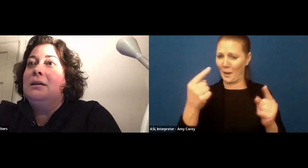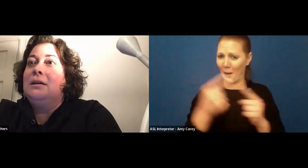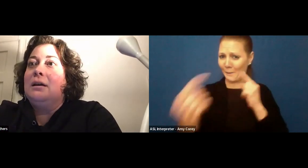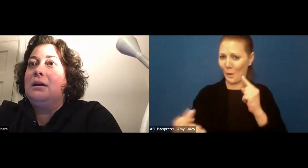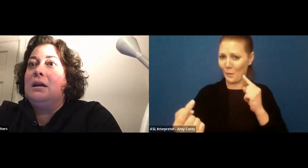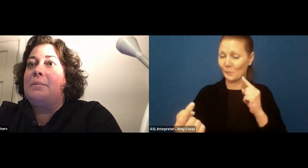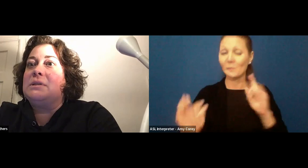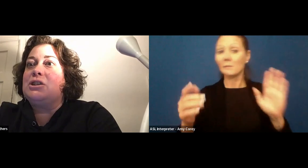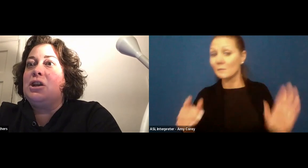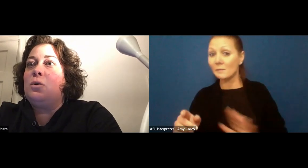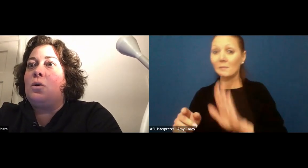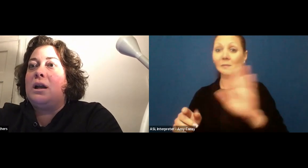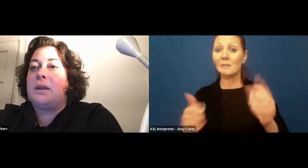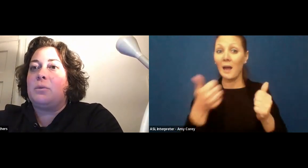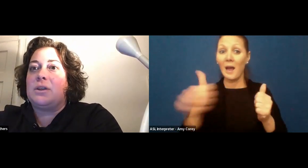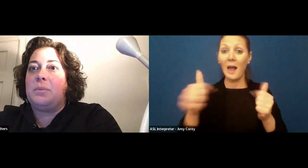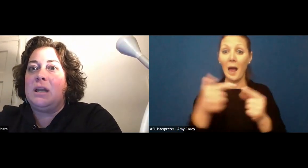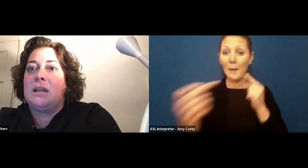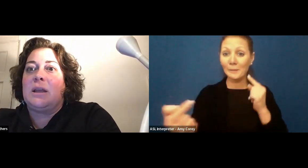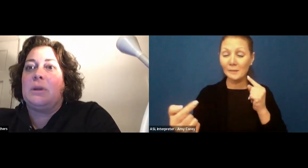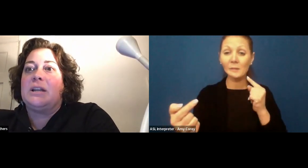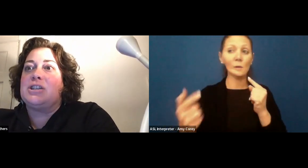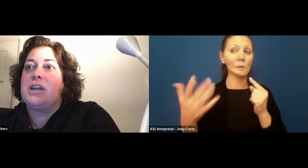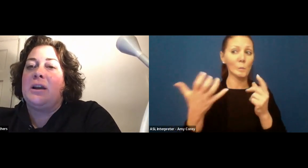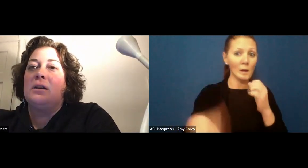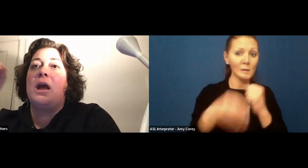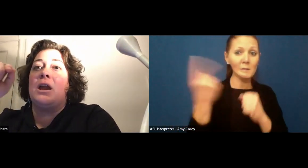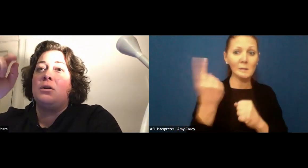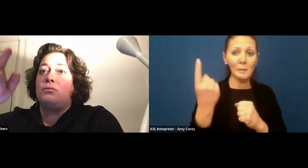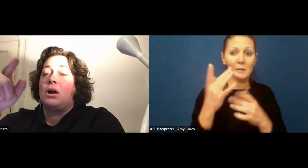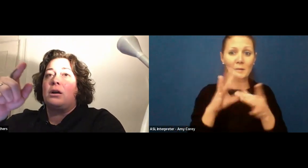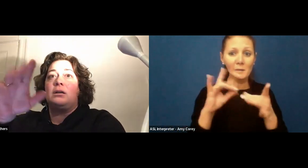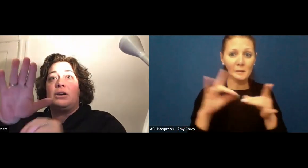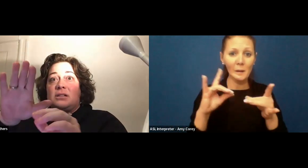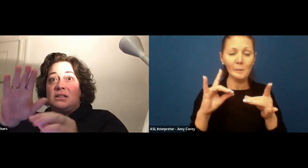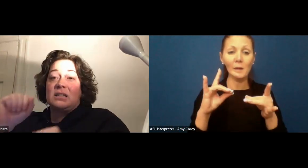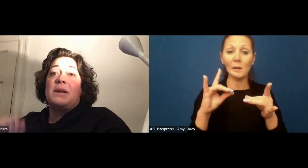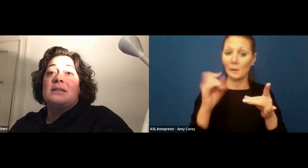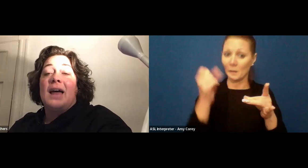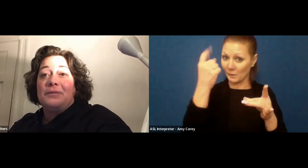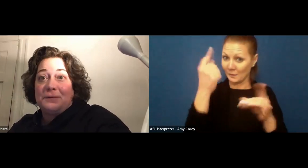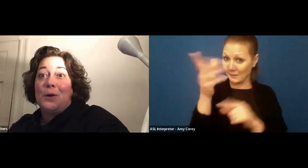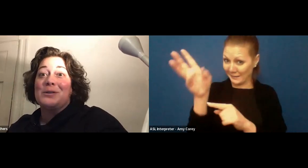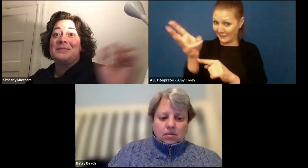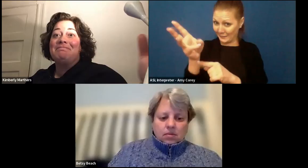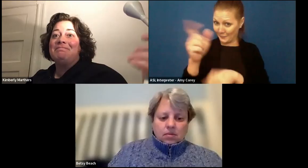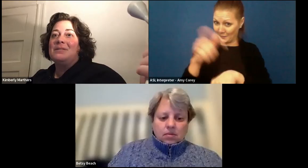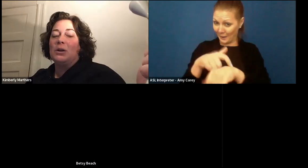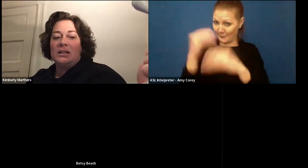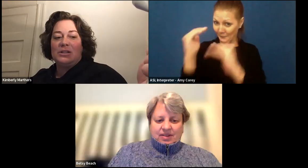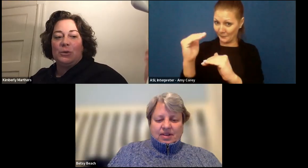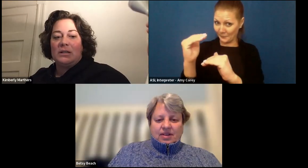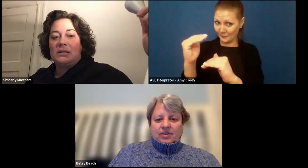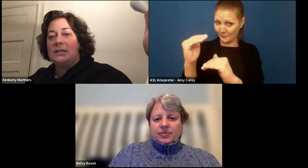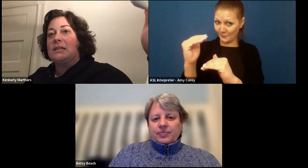anybody in opposition or anybody with an opinion that they would like to share? And there's 6 minutes left, folks.